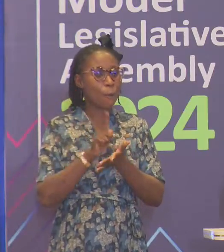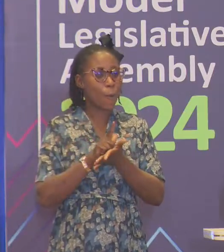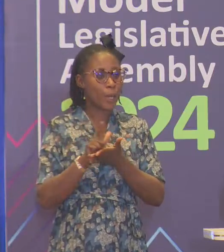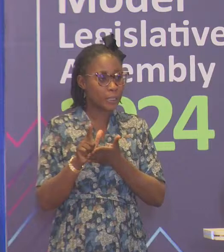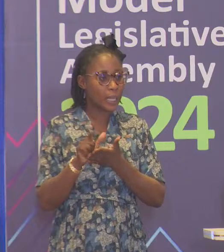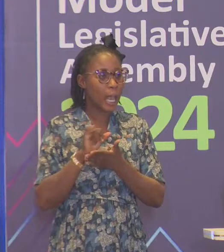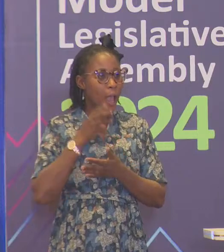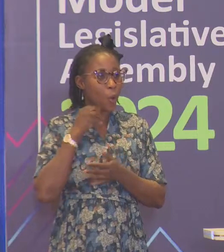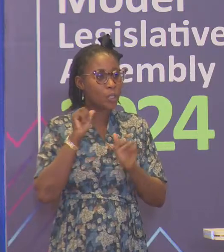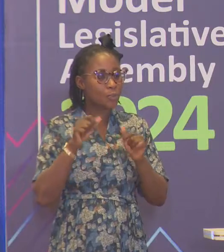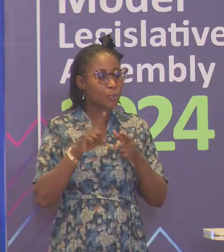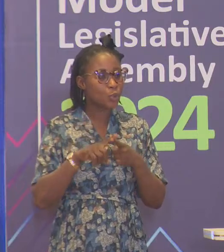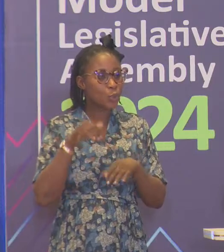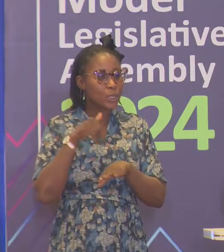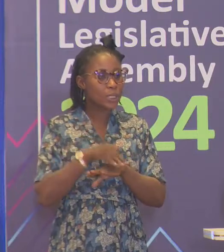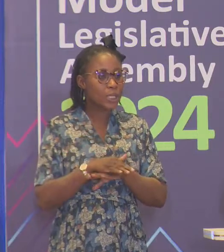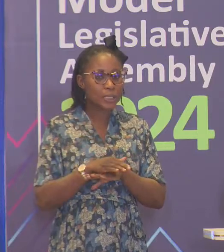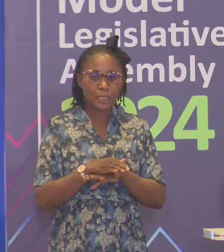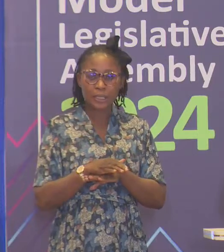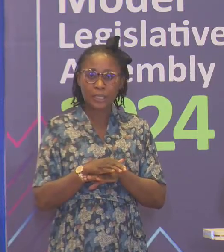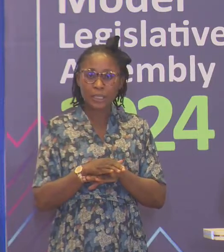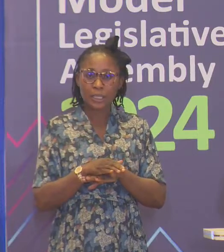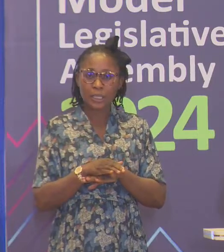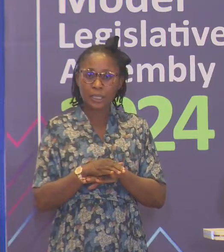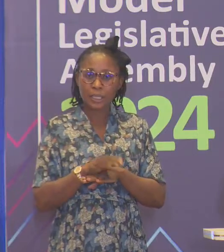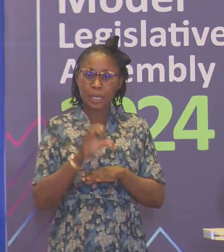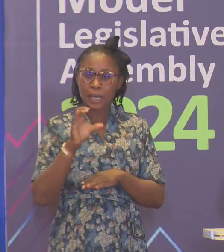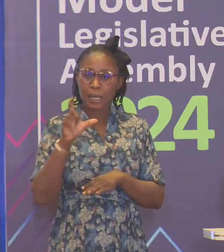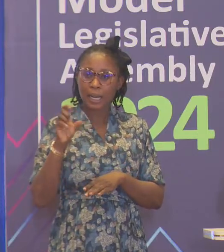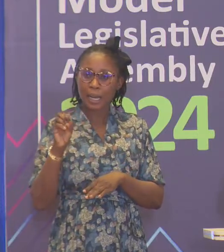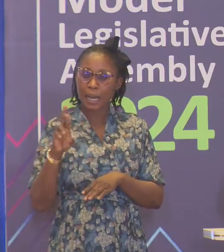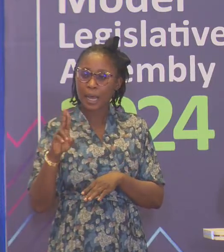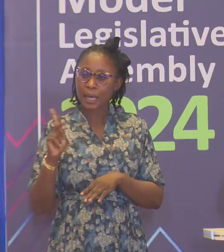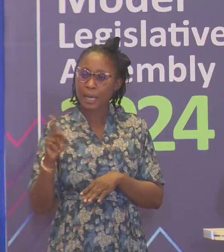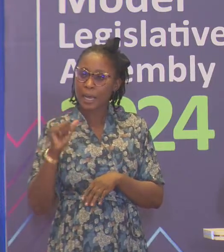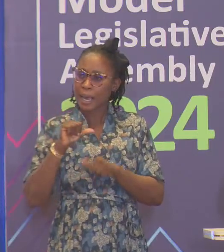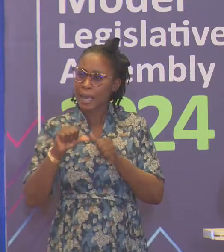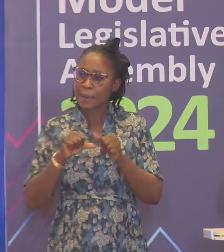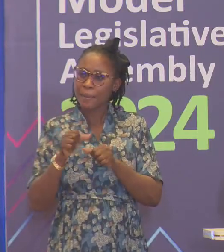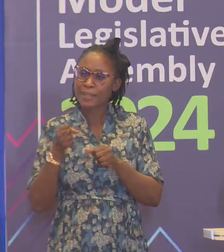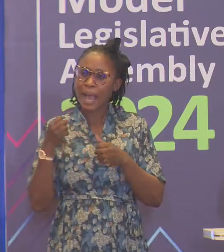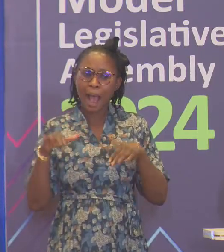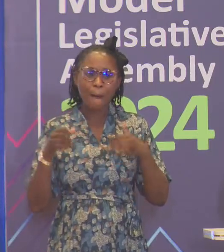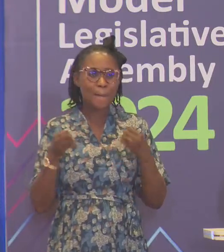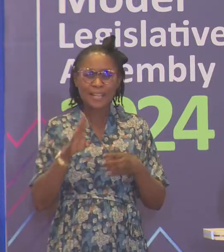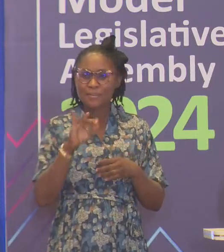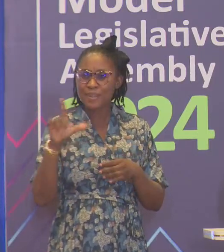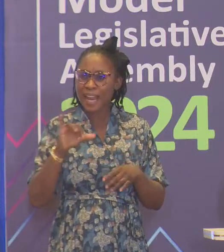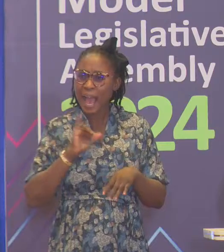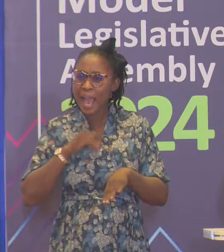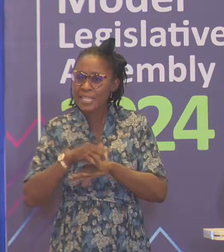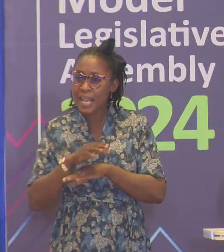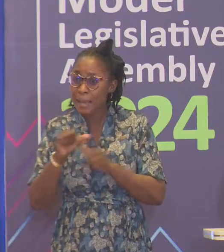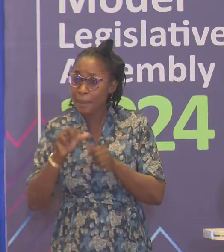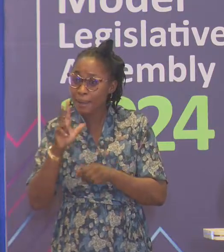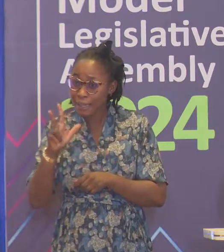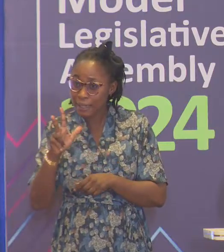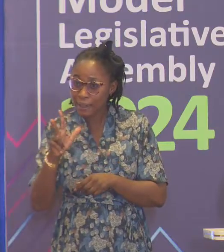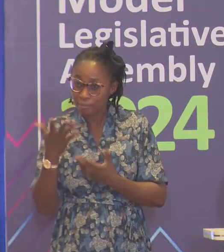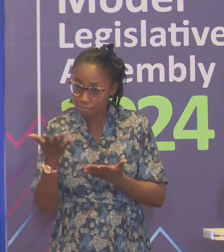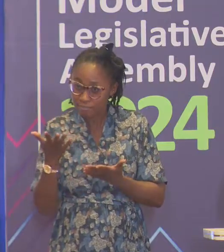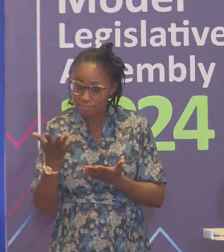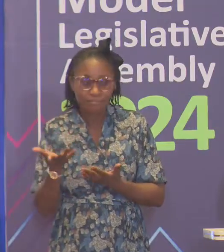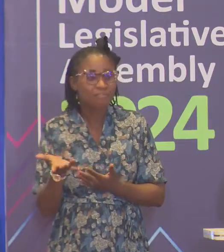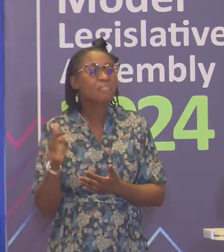I was able to send Plac Constitutional Committee. About how many bills did I send to you? About 3 bills. They